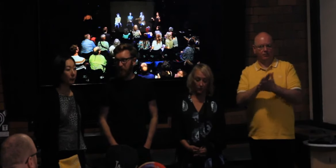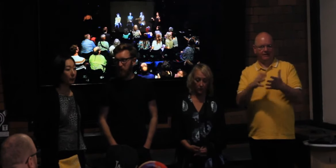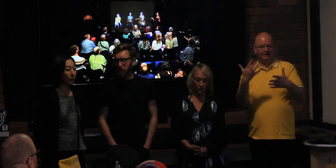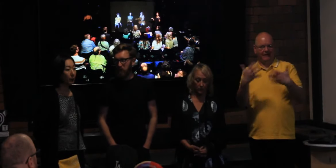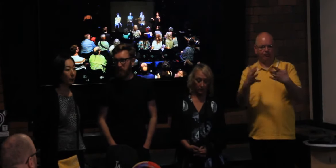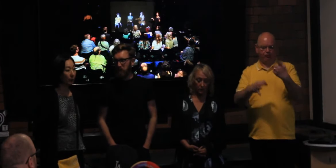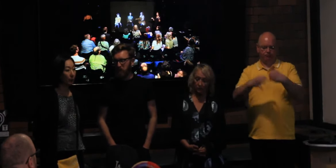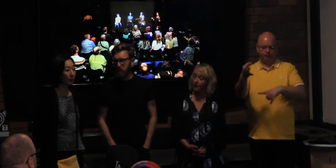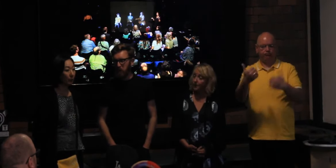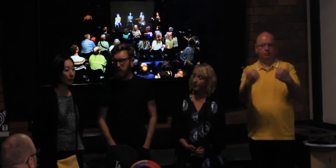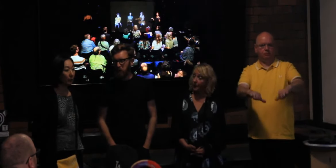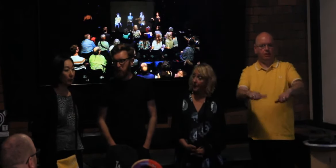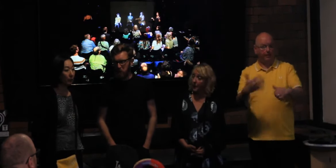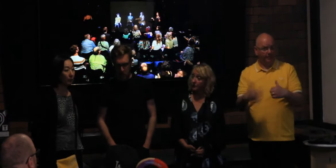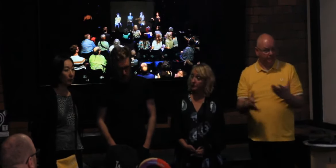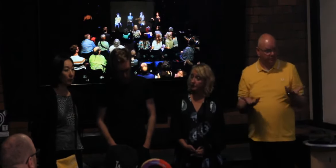Chisato.